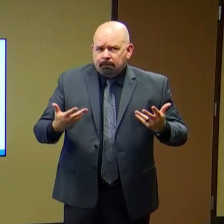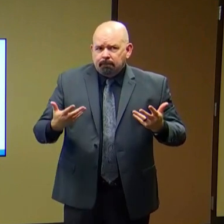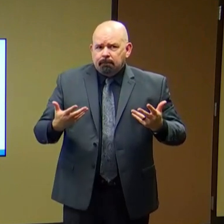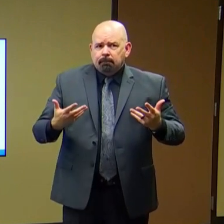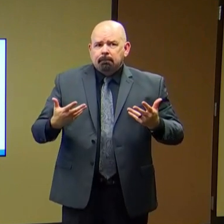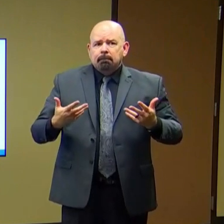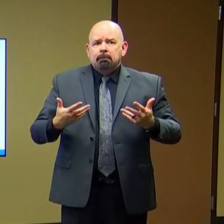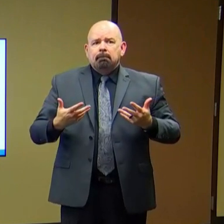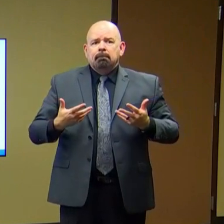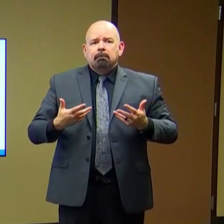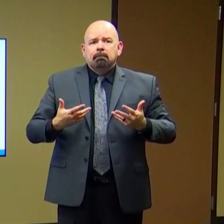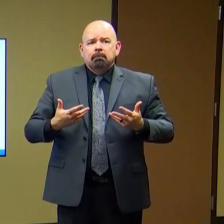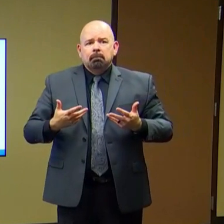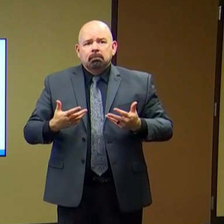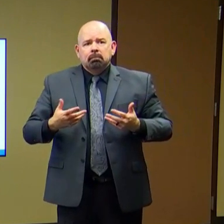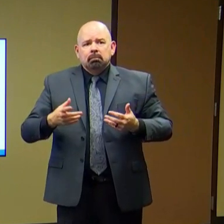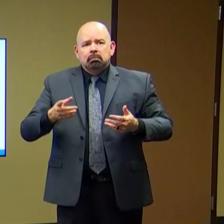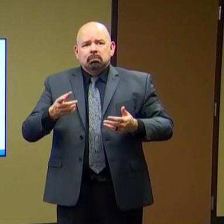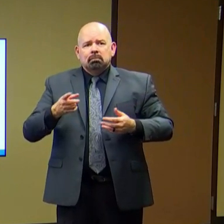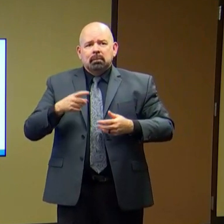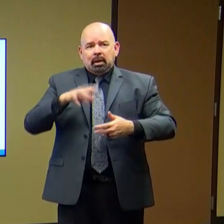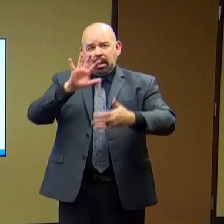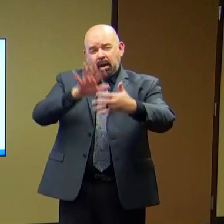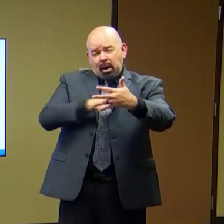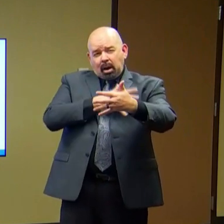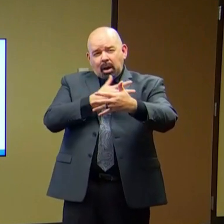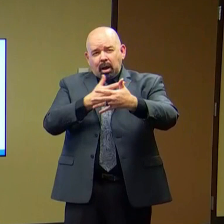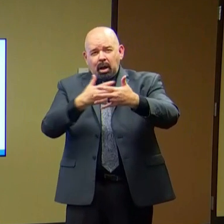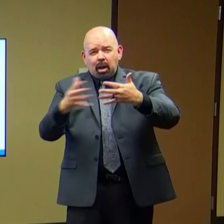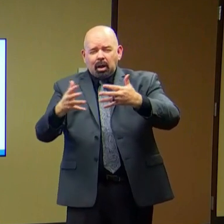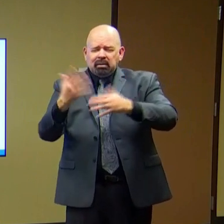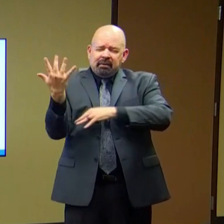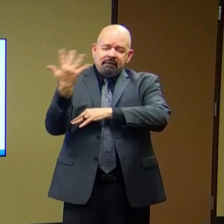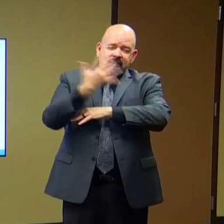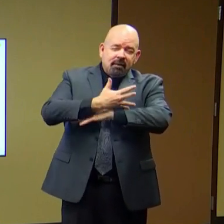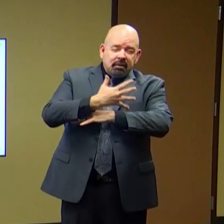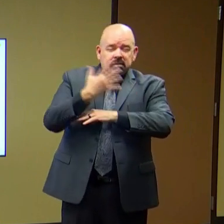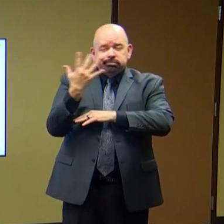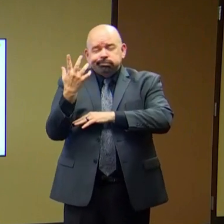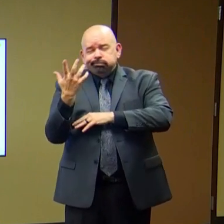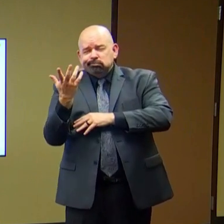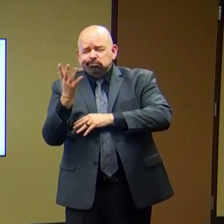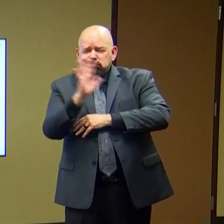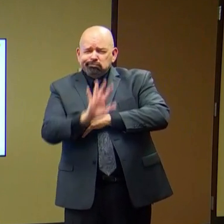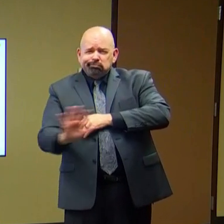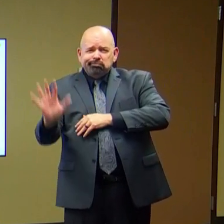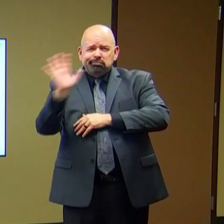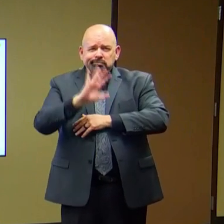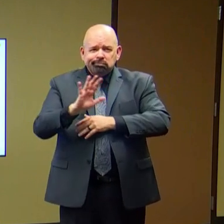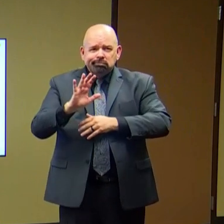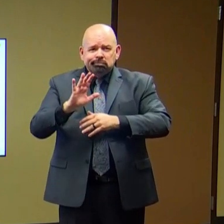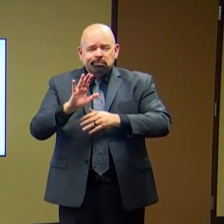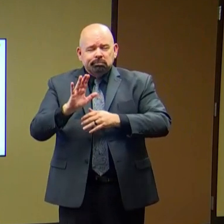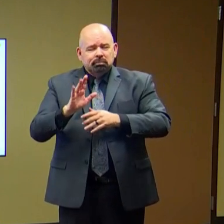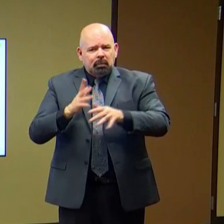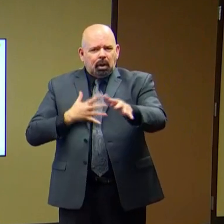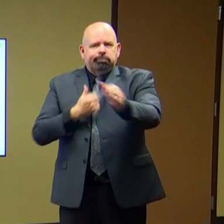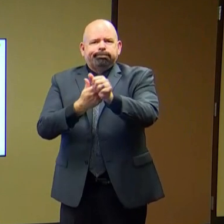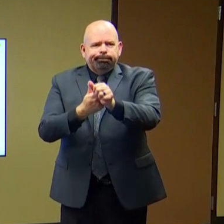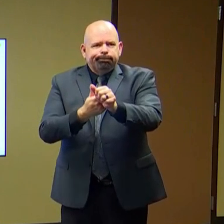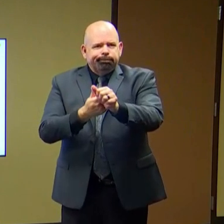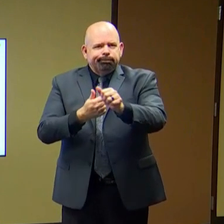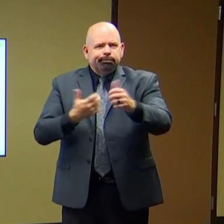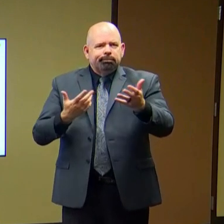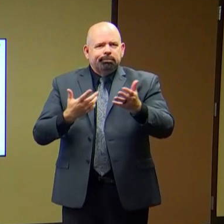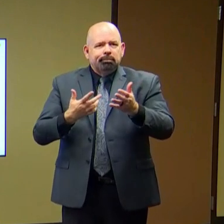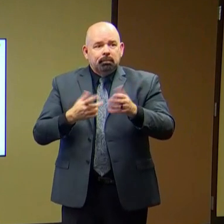these other indicators, so we're still watching to see what that does. And then last, I have just a slide. This is specifically, again, we